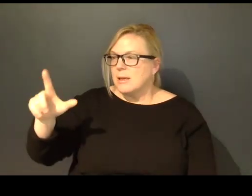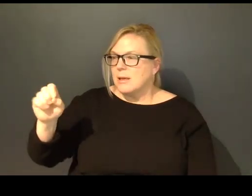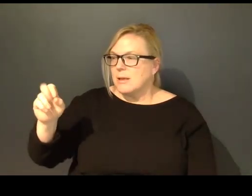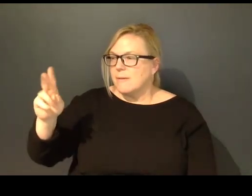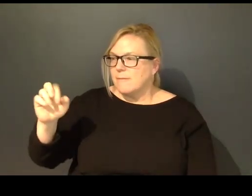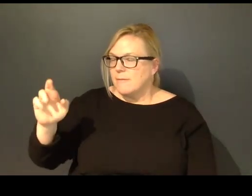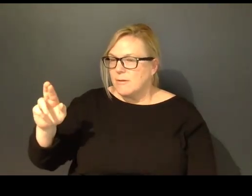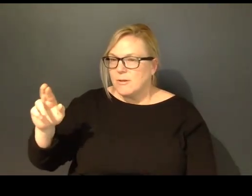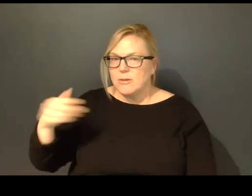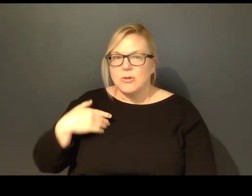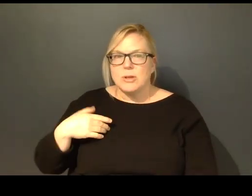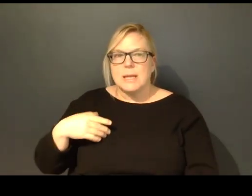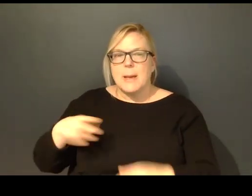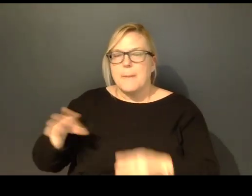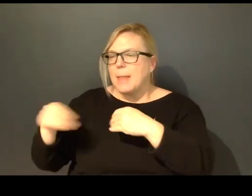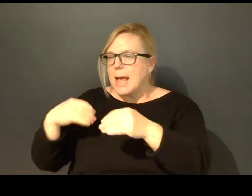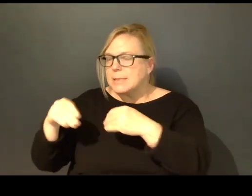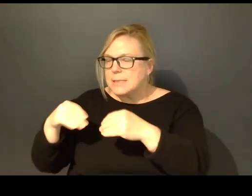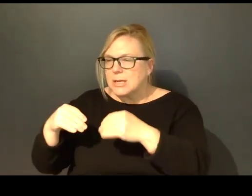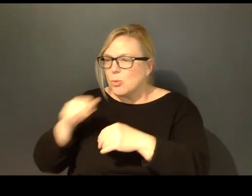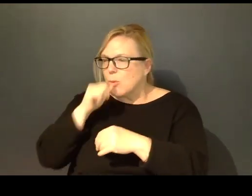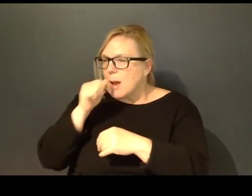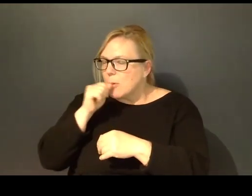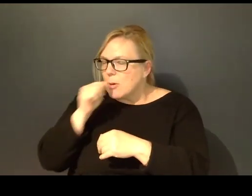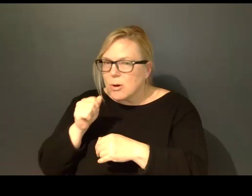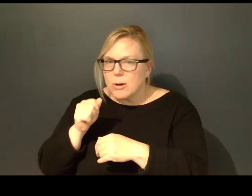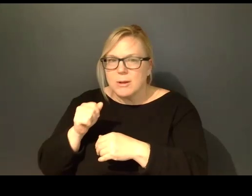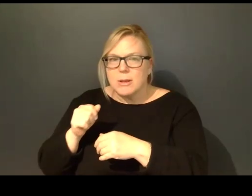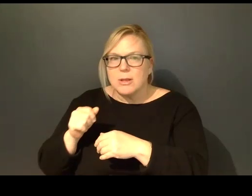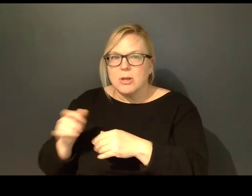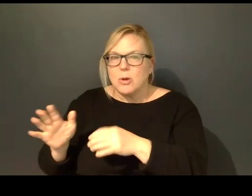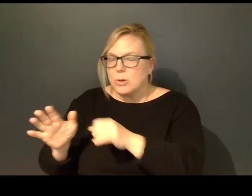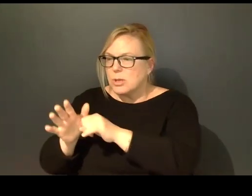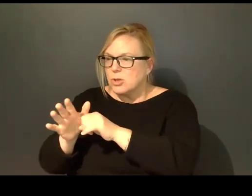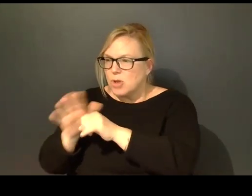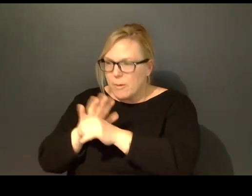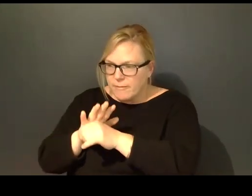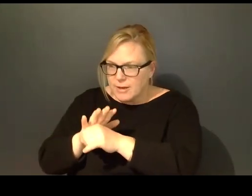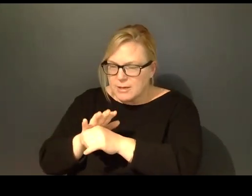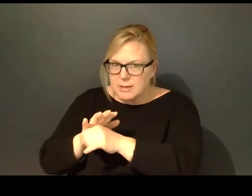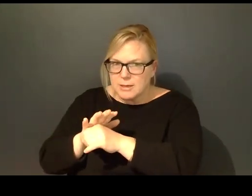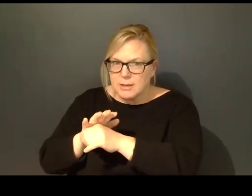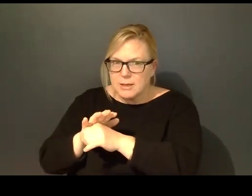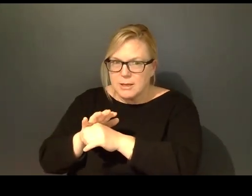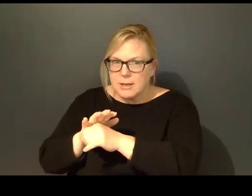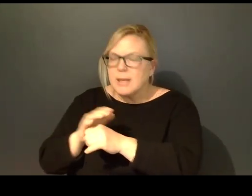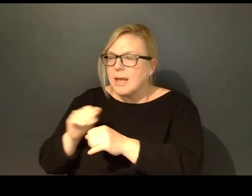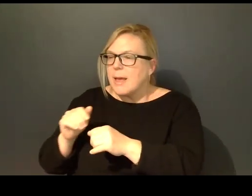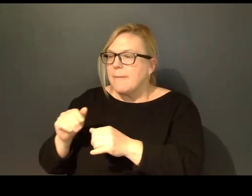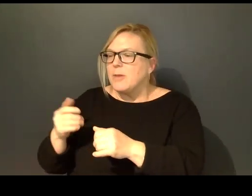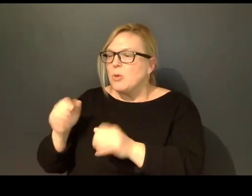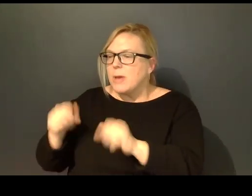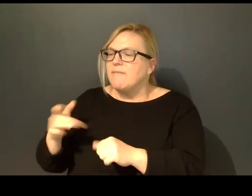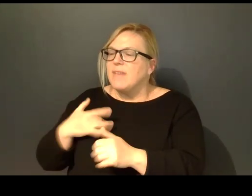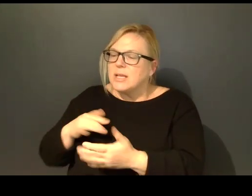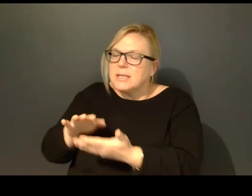a plastic rubber sort of kind of glove goes over the top of that flat screen. And they're and then therefore you can touch